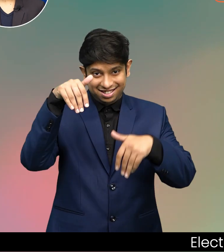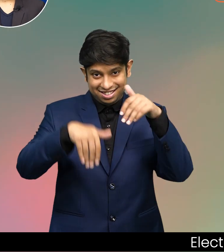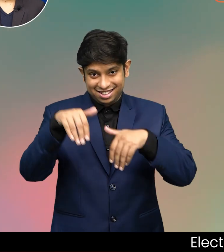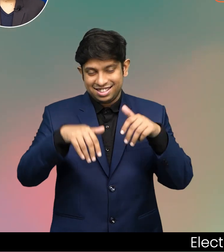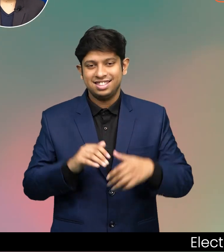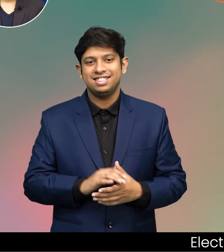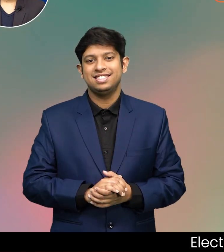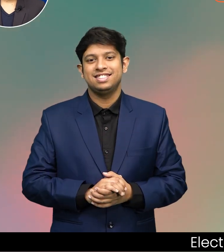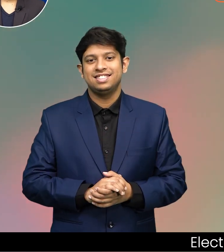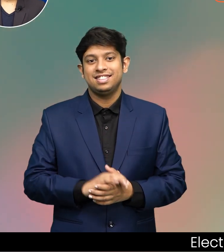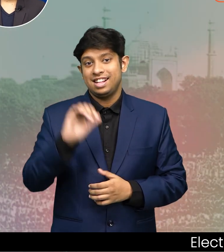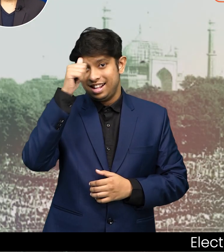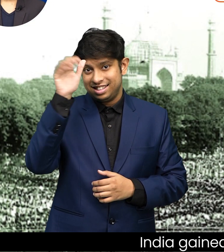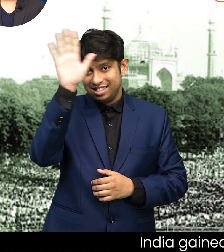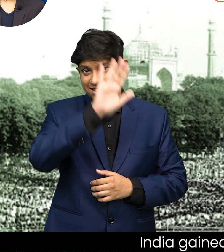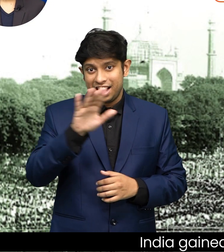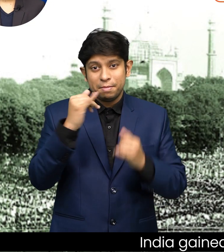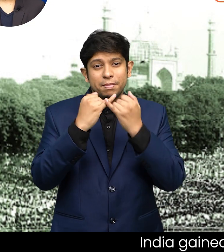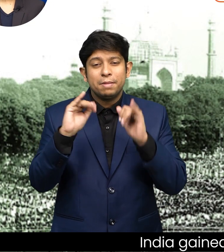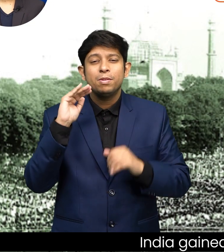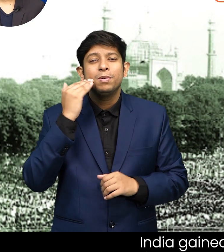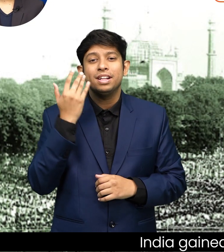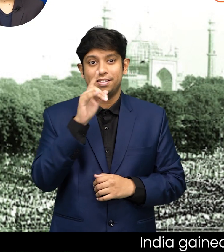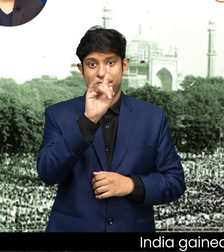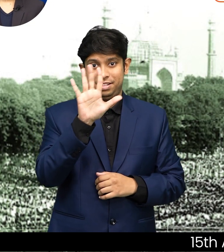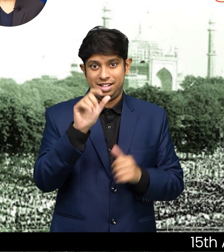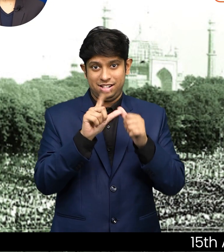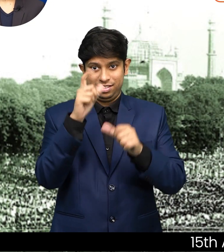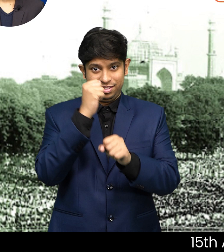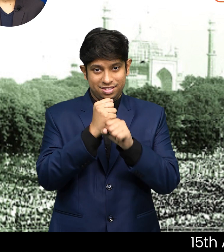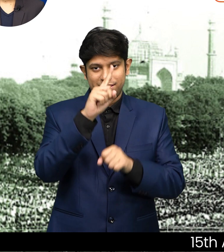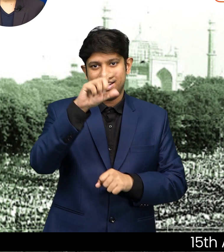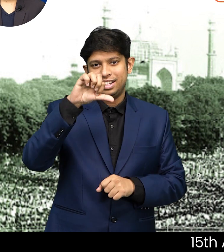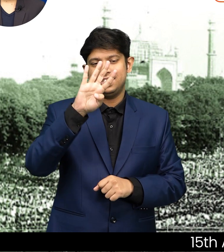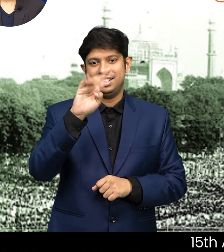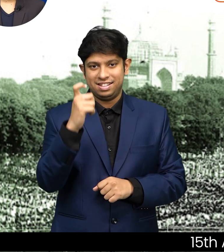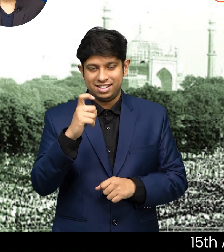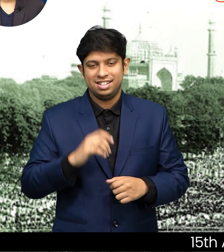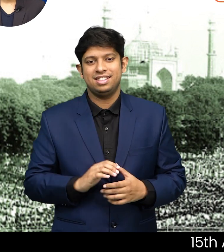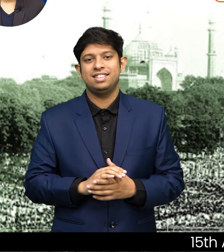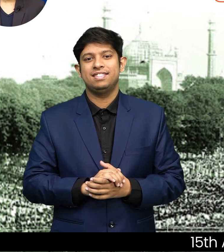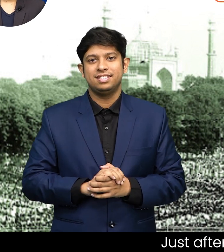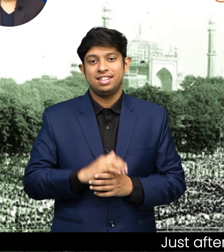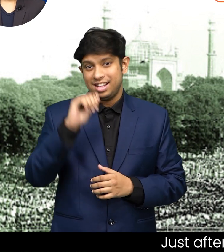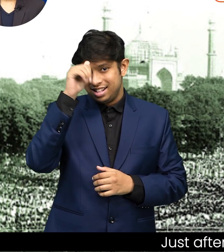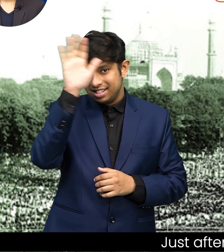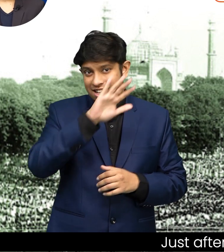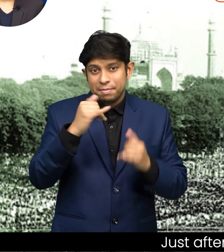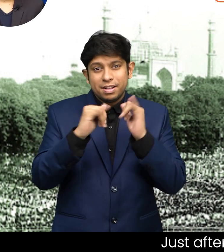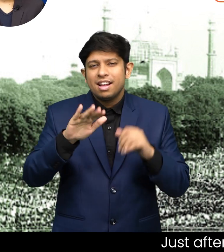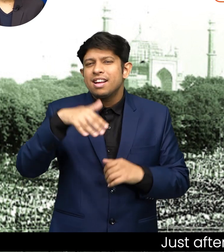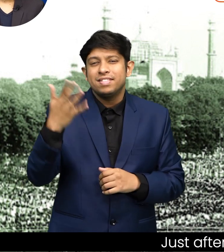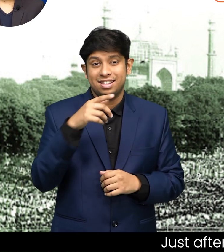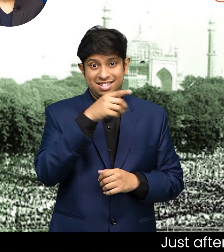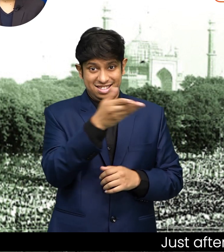Elections in India. India gained independence on 15th August 1947. Just